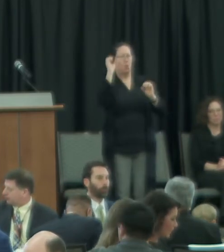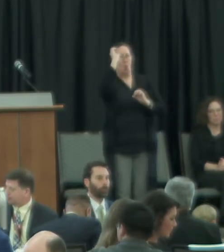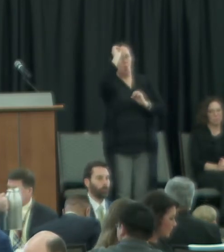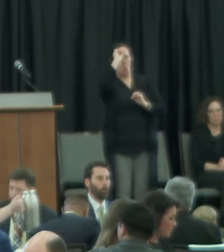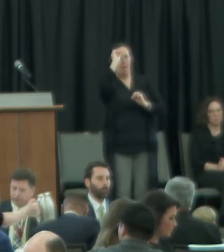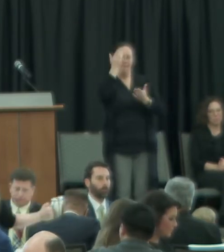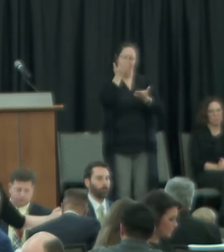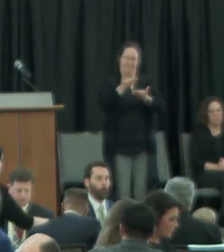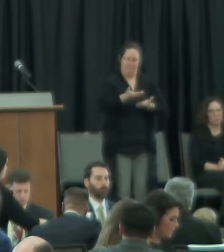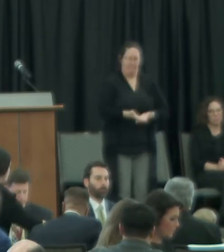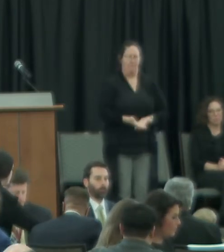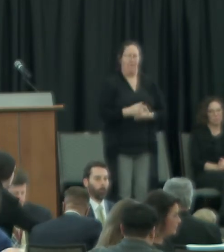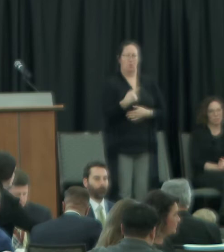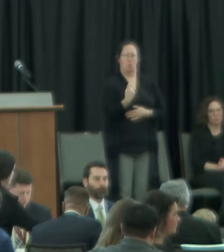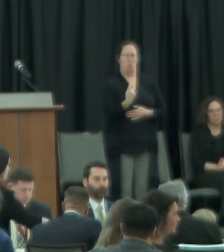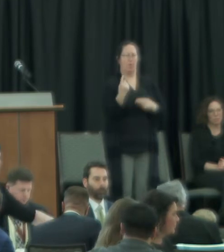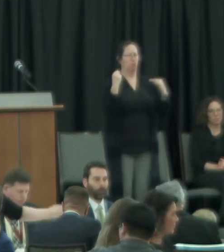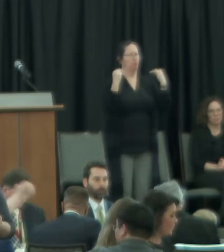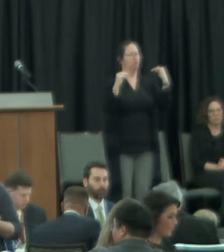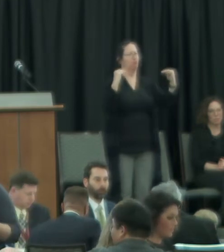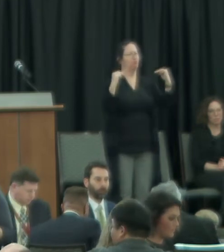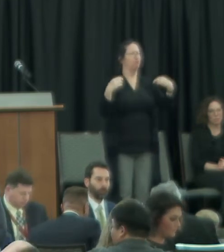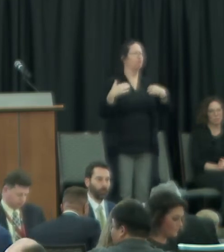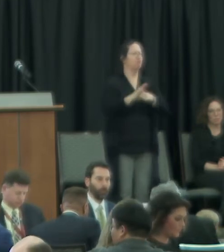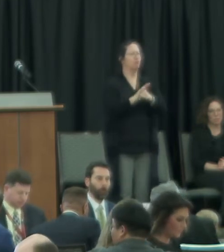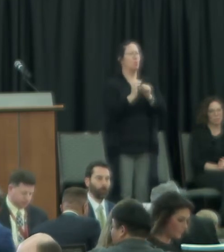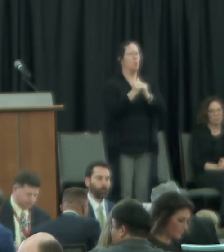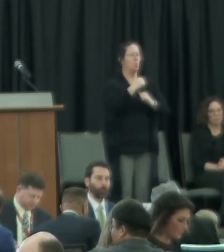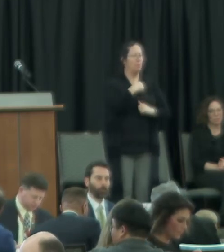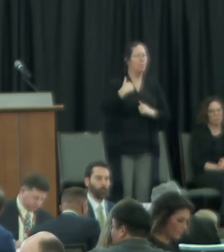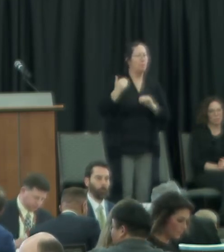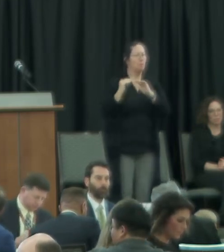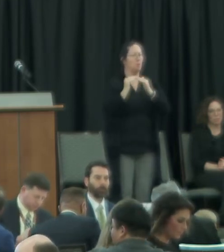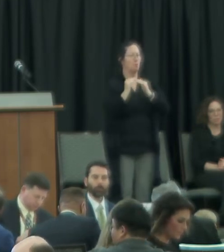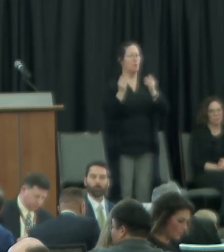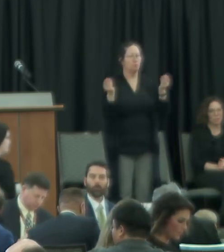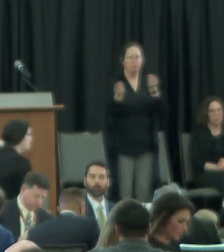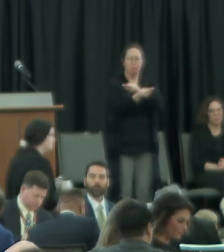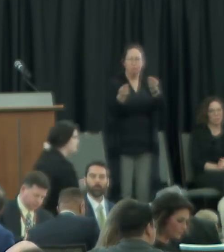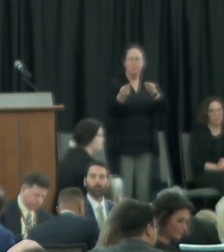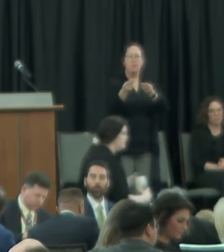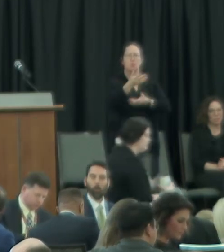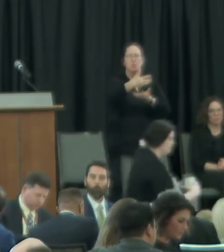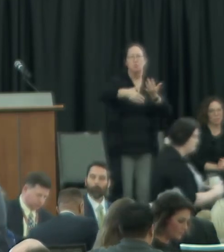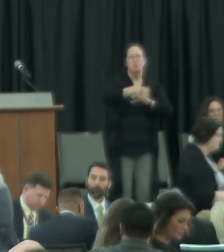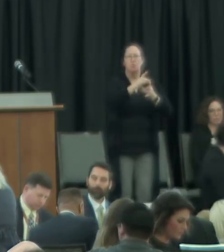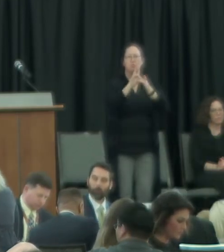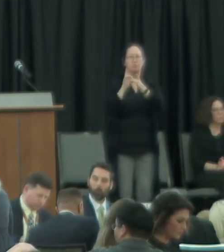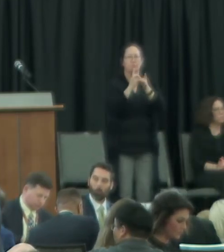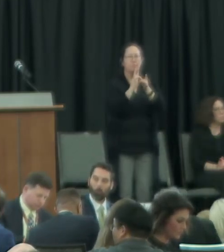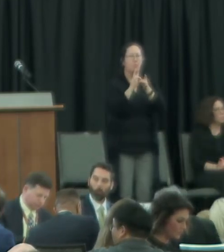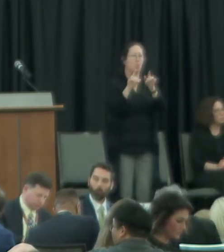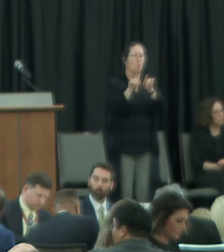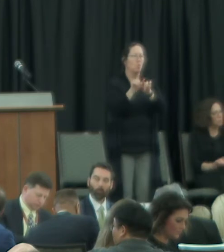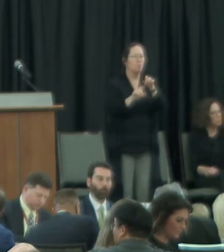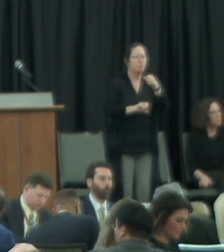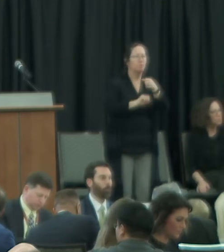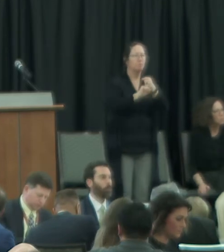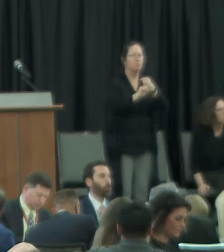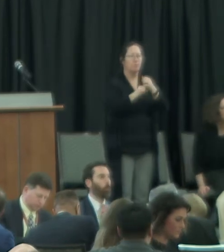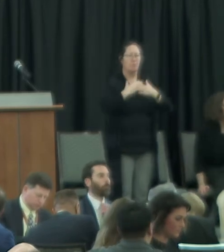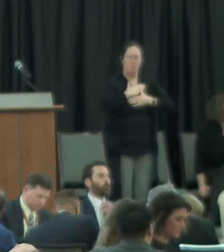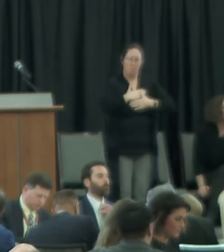fact-based information with the members and the community. We also build social connections, and we nurture a passion